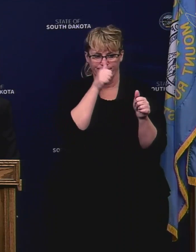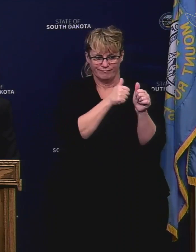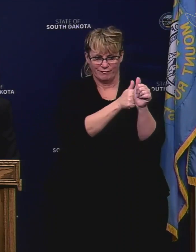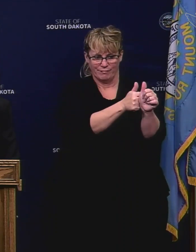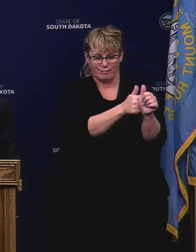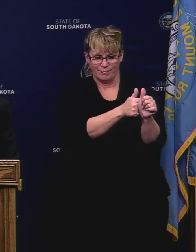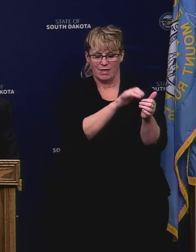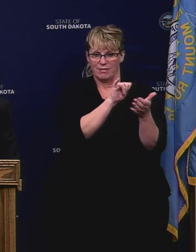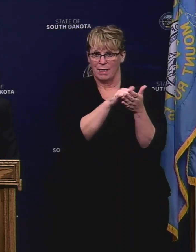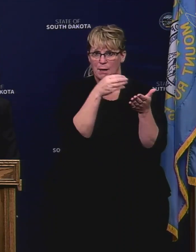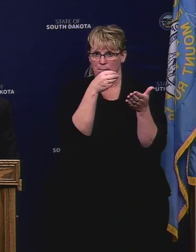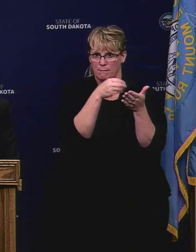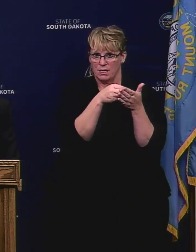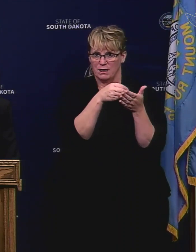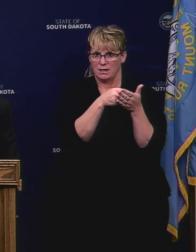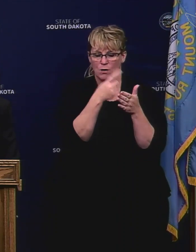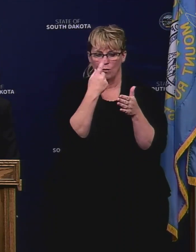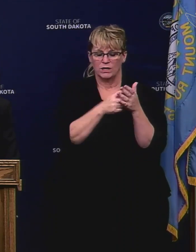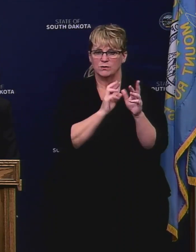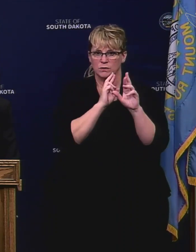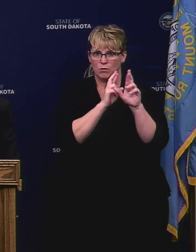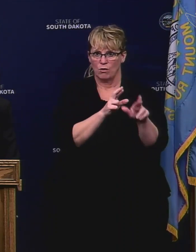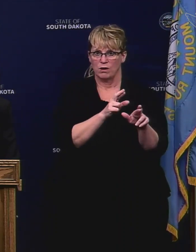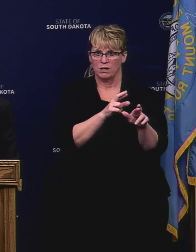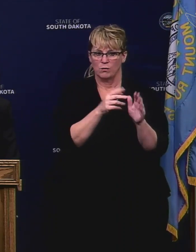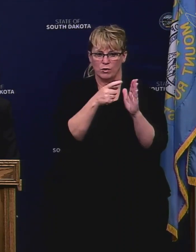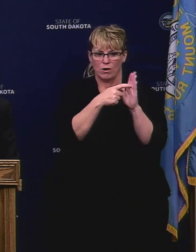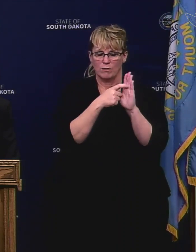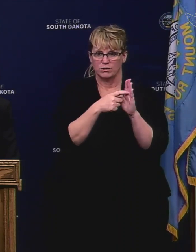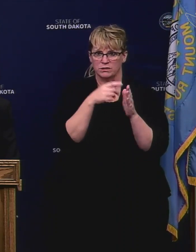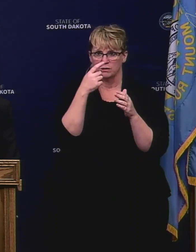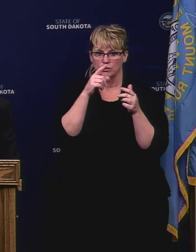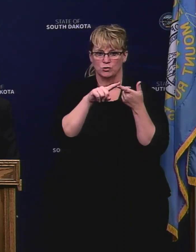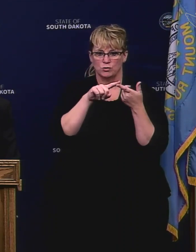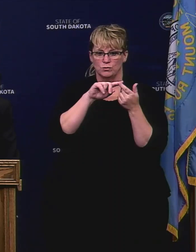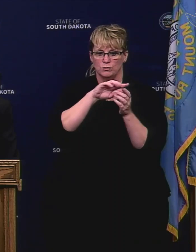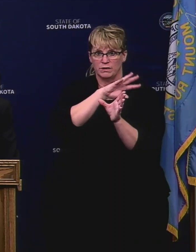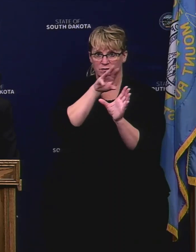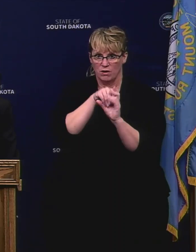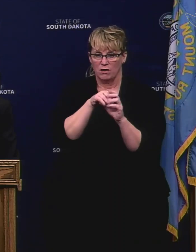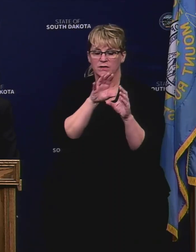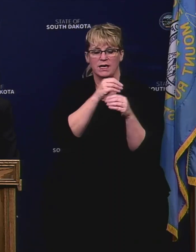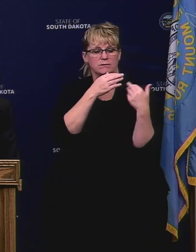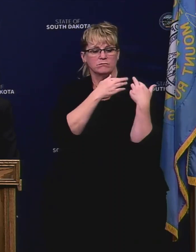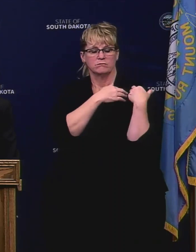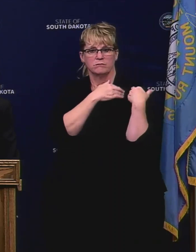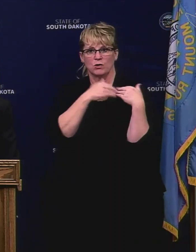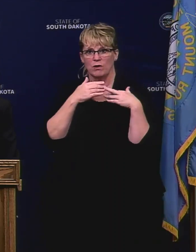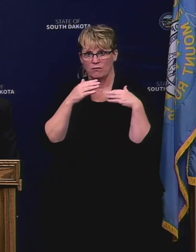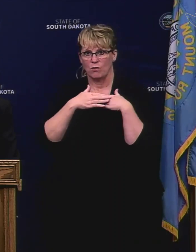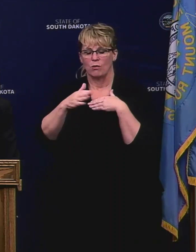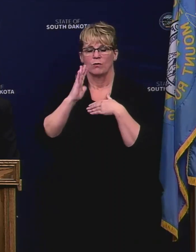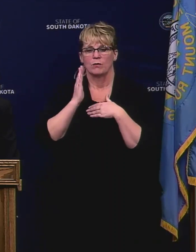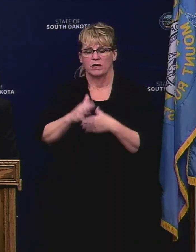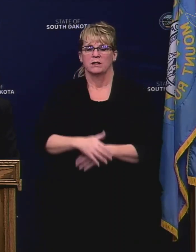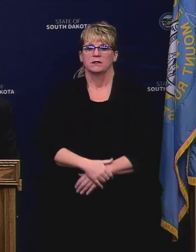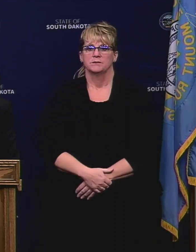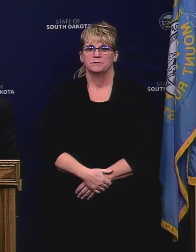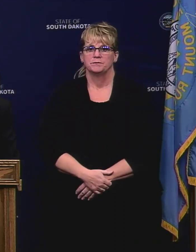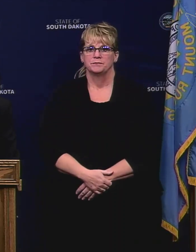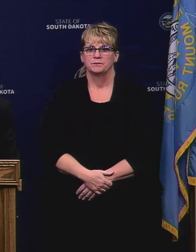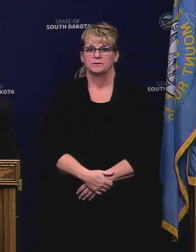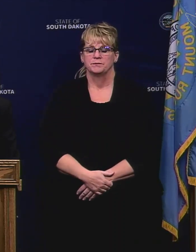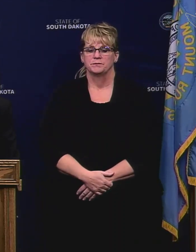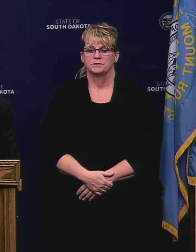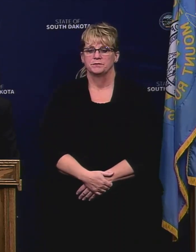the reporting requirements that are essential to maintain transparency and accountability going forward. Our